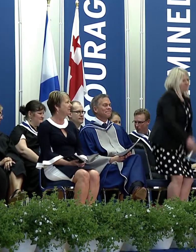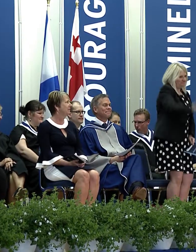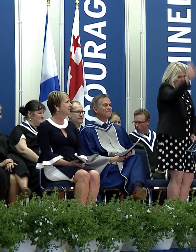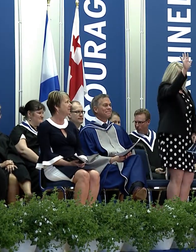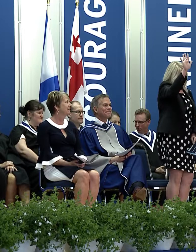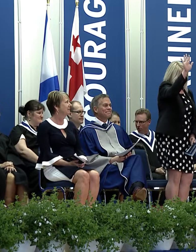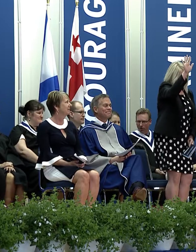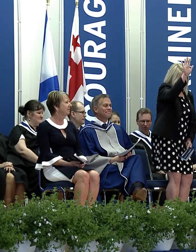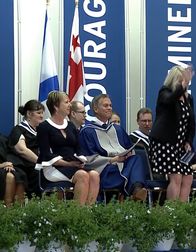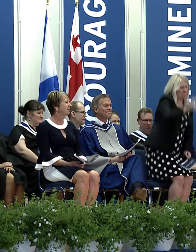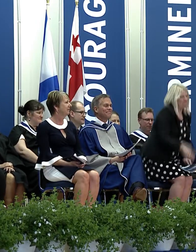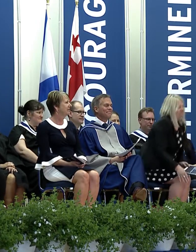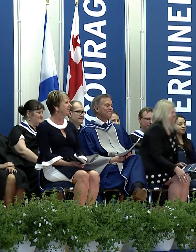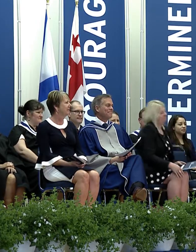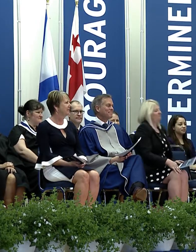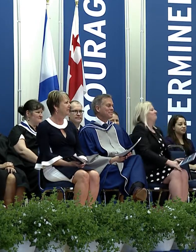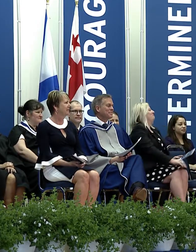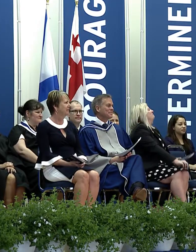for Queens and Shelburne.